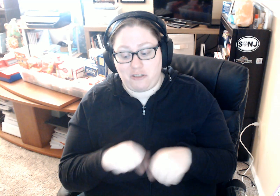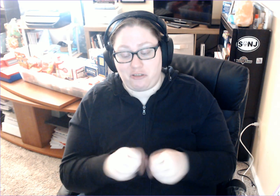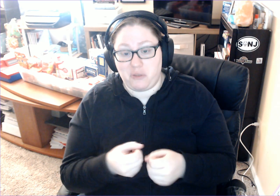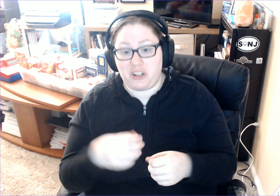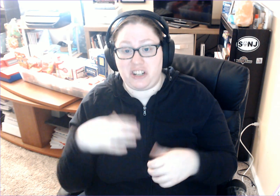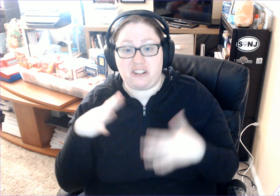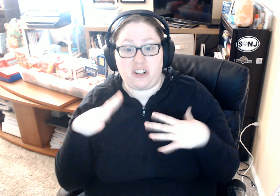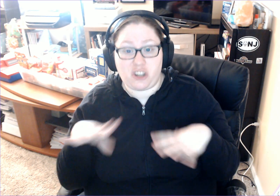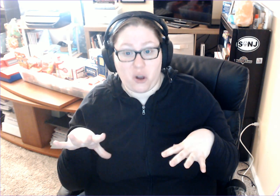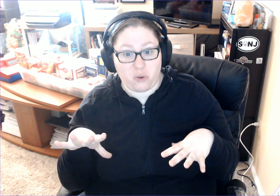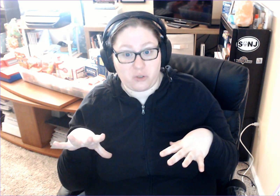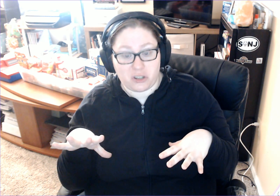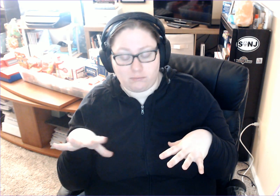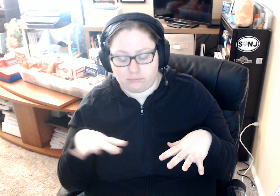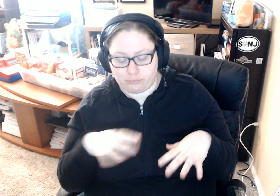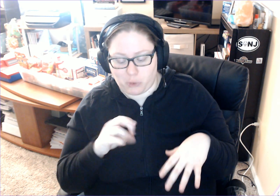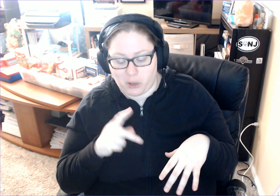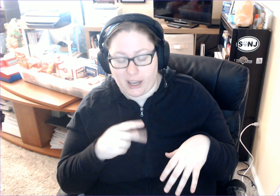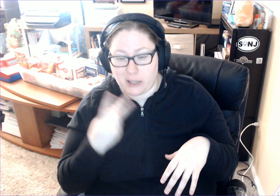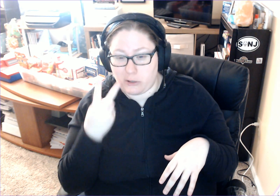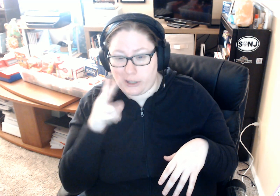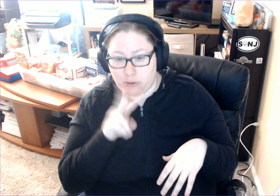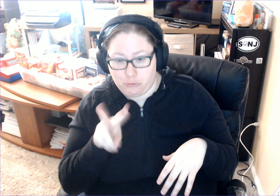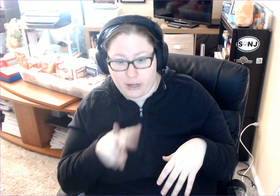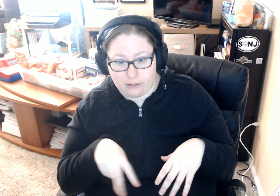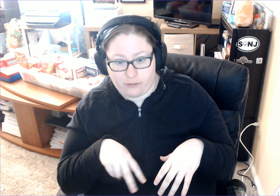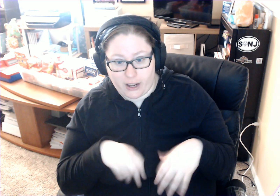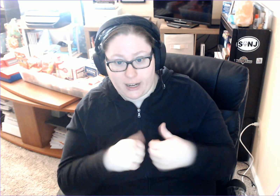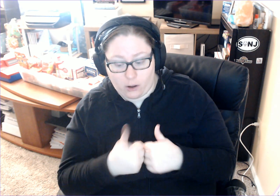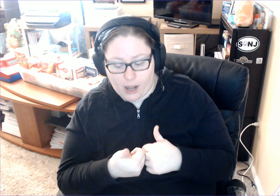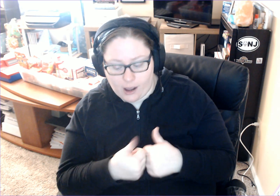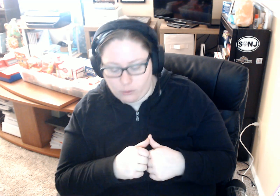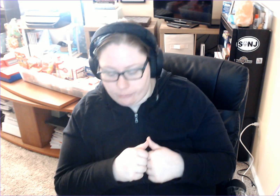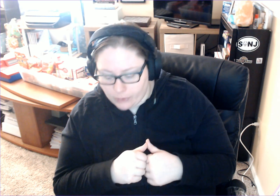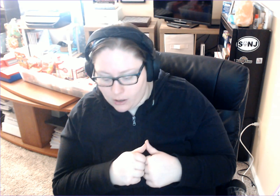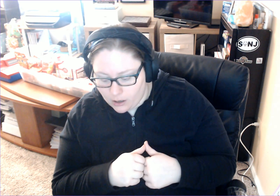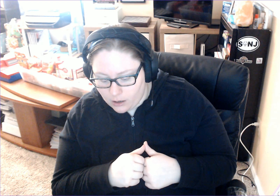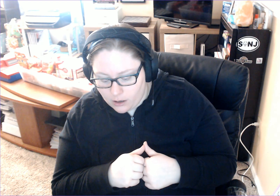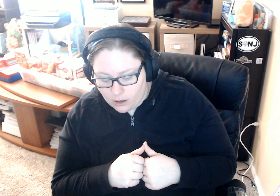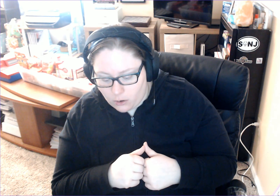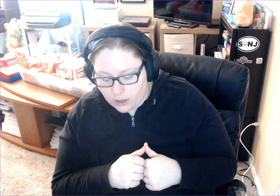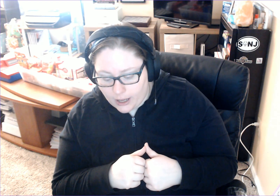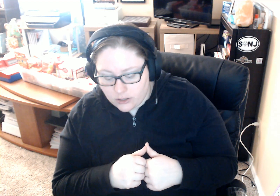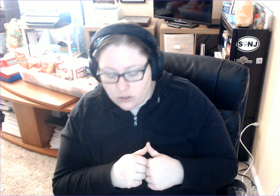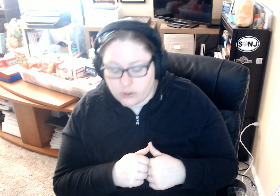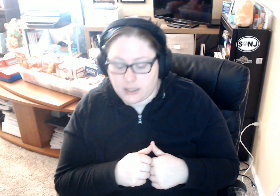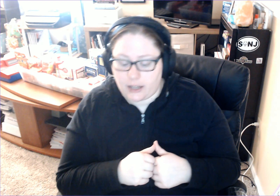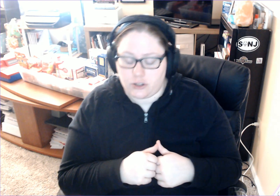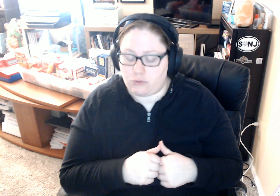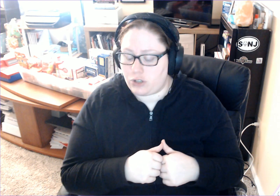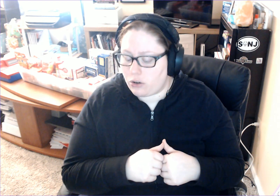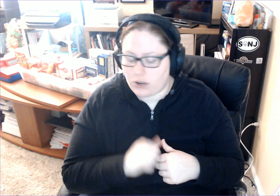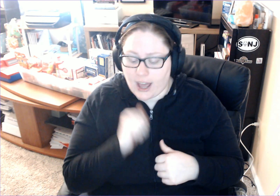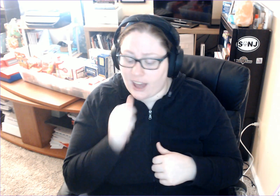your clothes. Okay, so let's read and find out how. Okay, so it says you don't have to